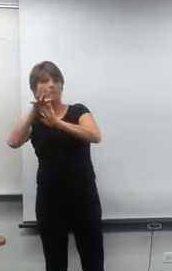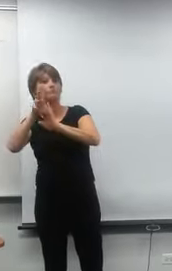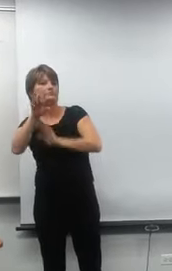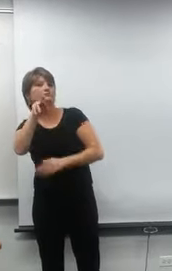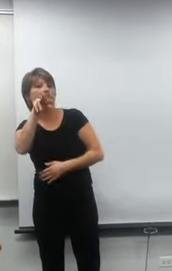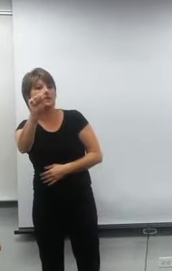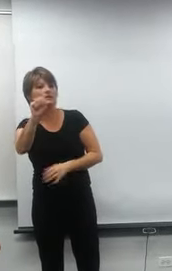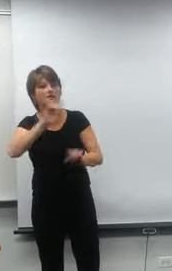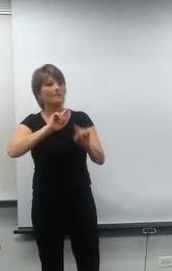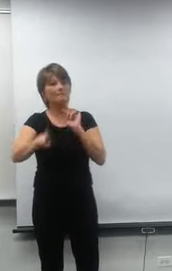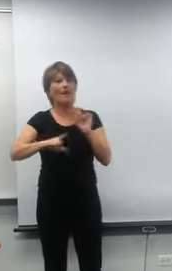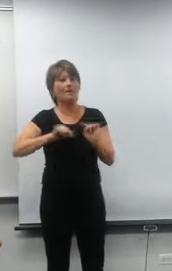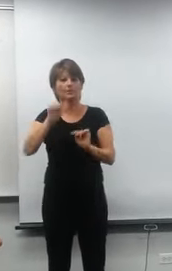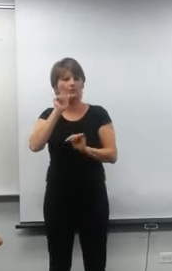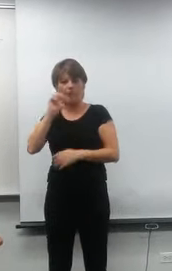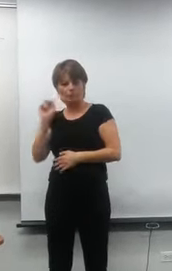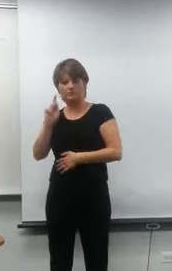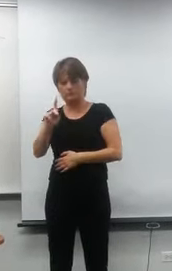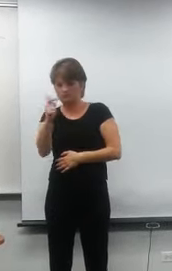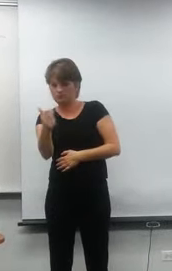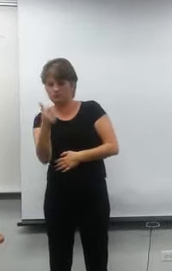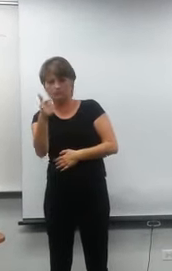And no teacher can agree with that either.